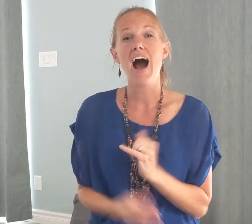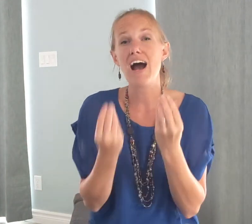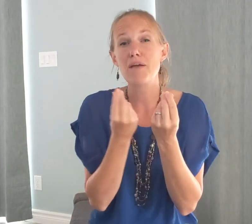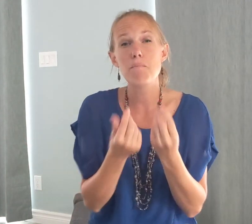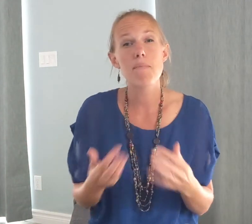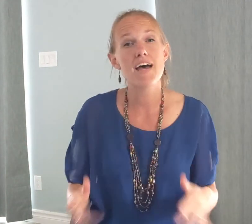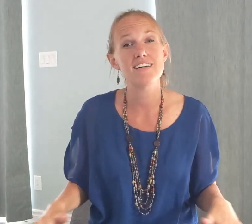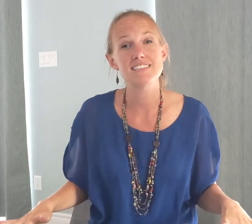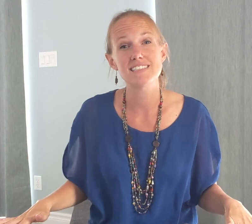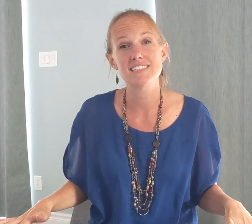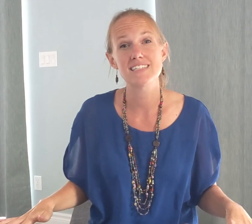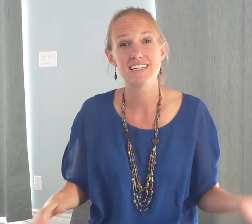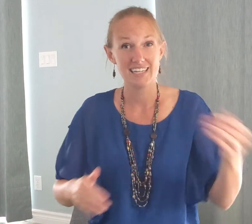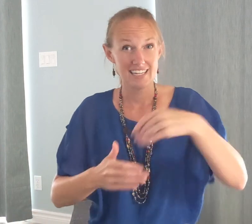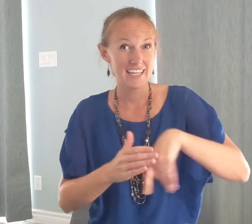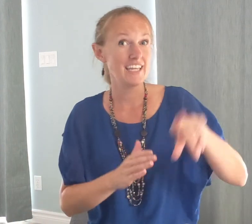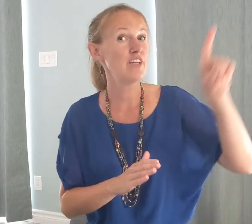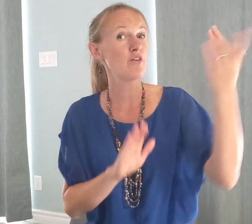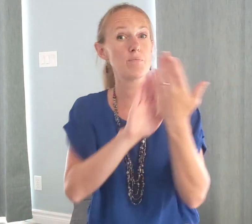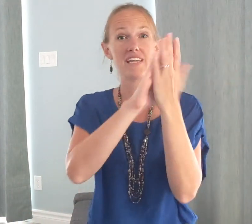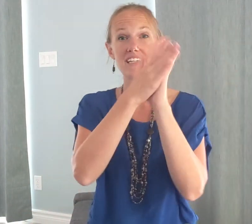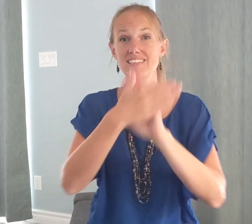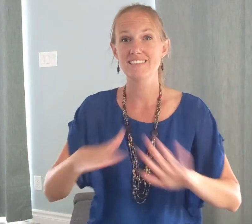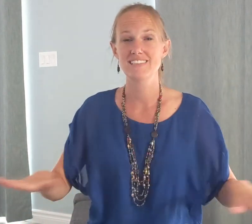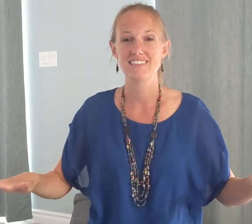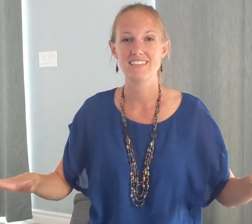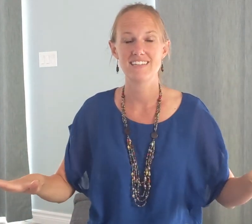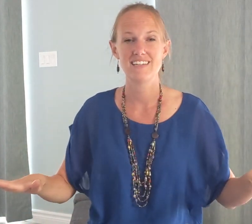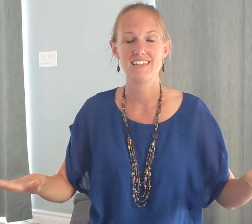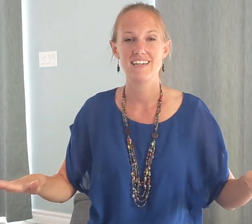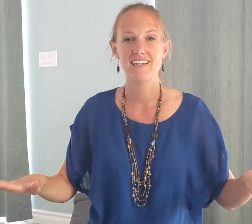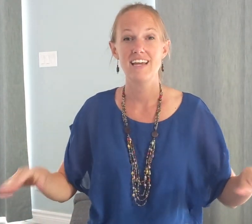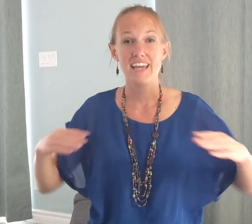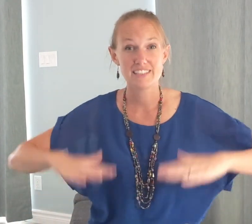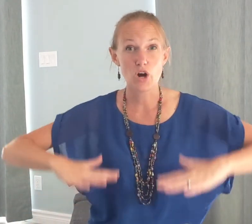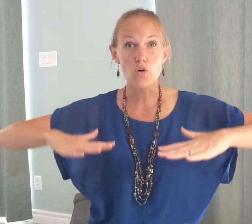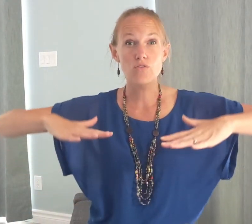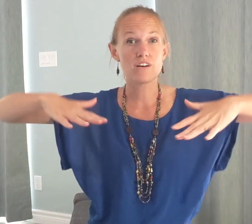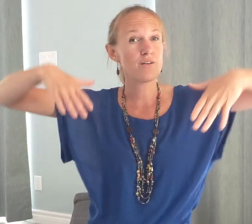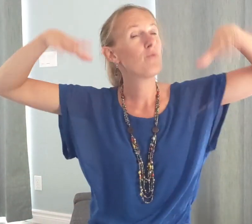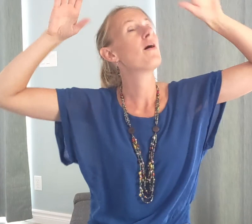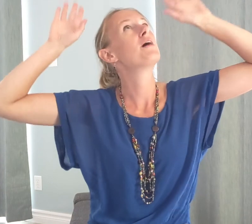I melt in your peace. It's